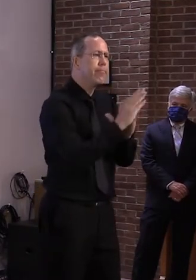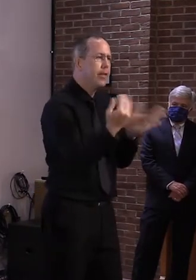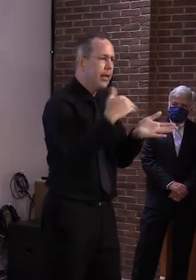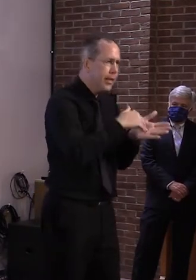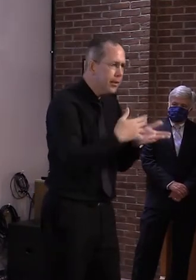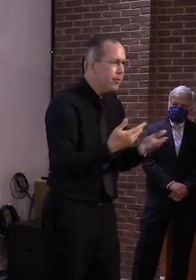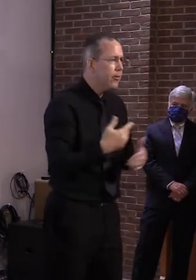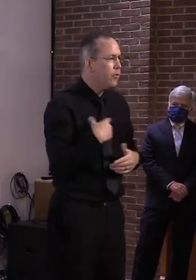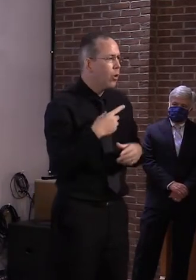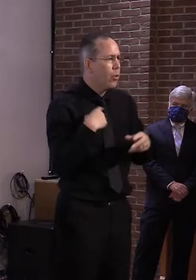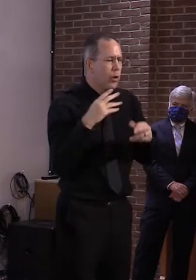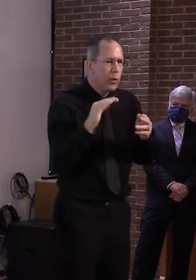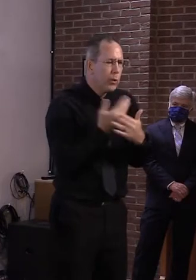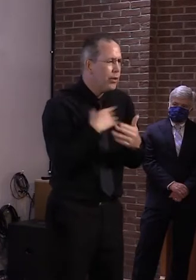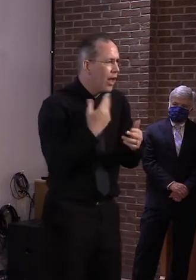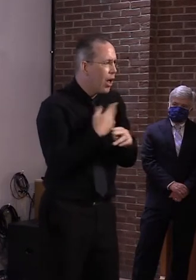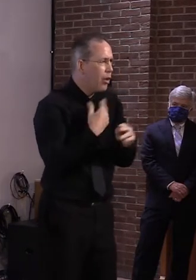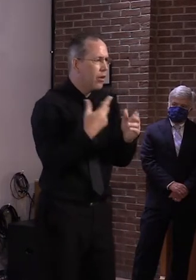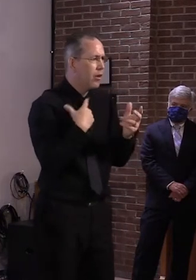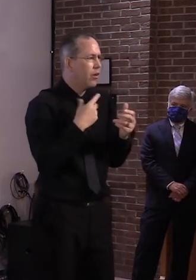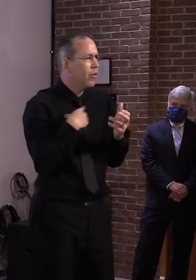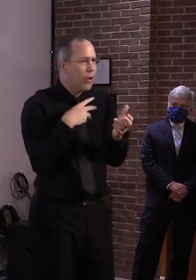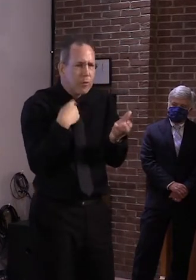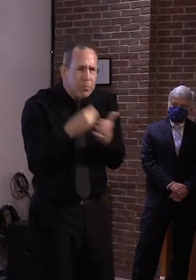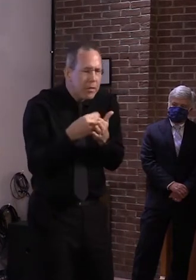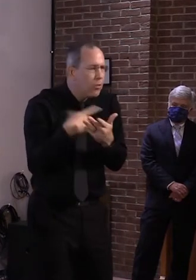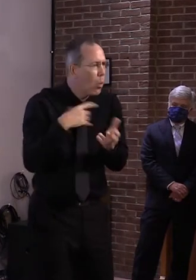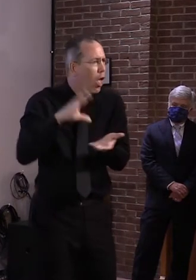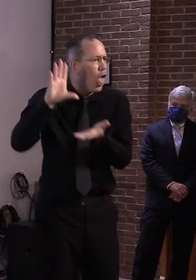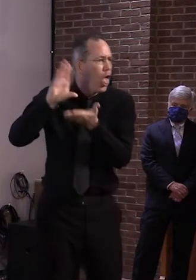have to weather this next storm.